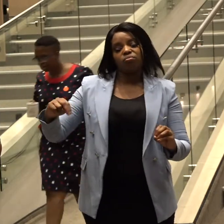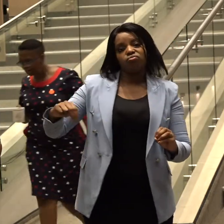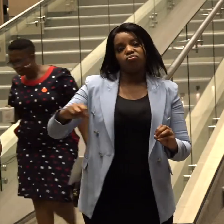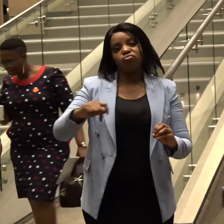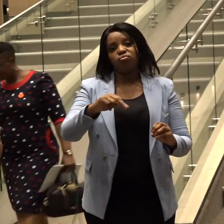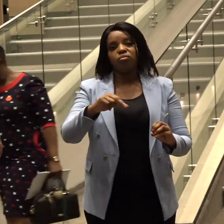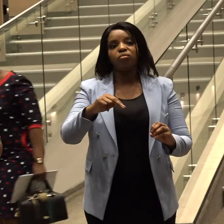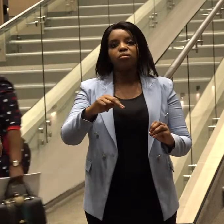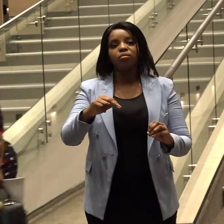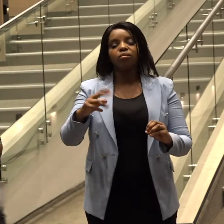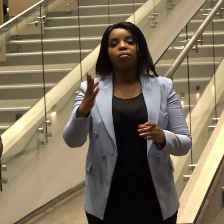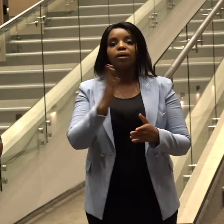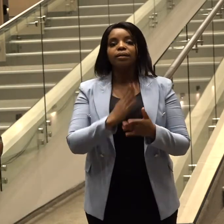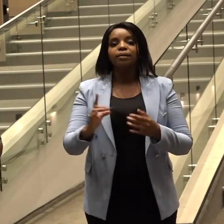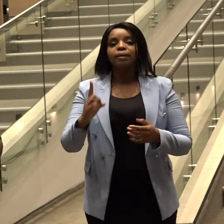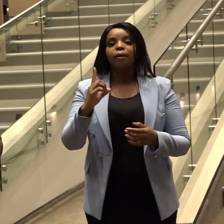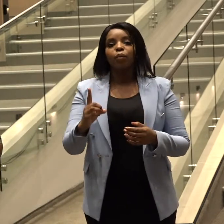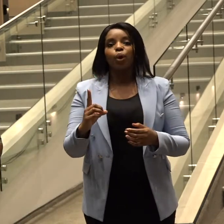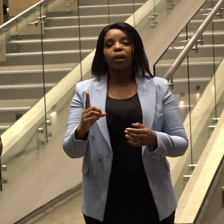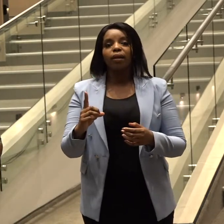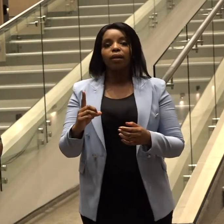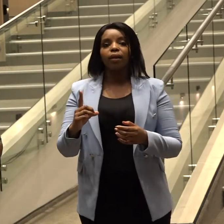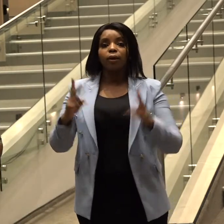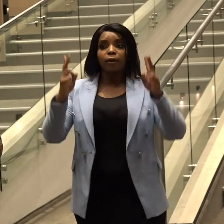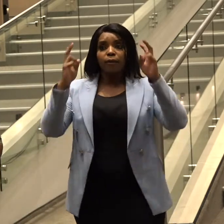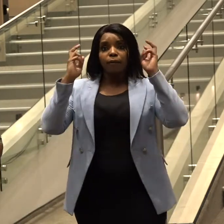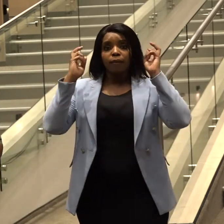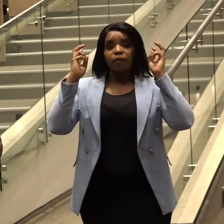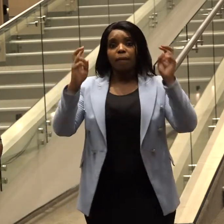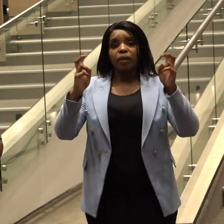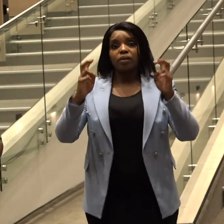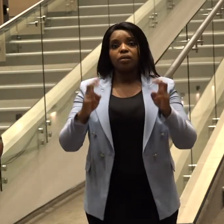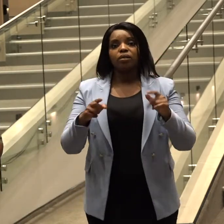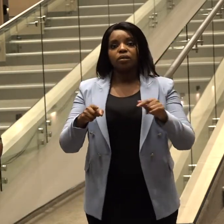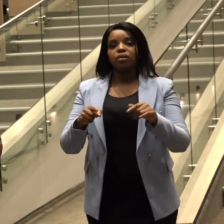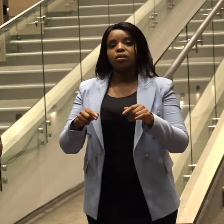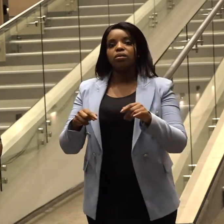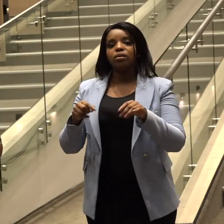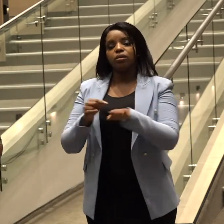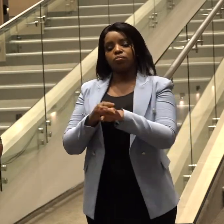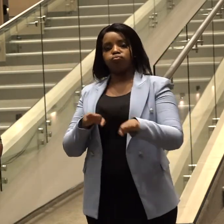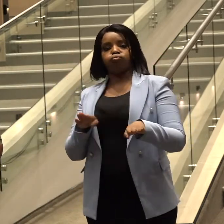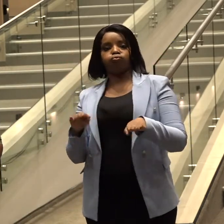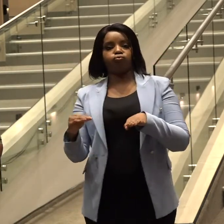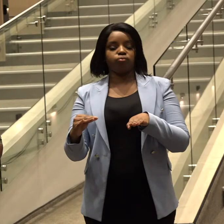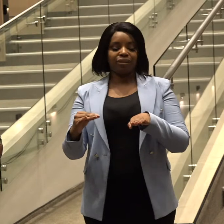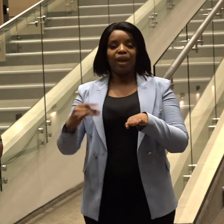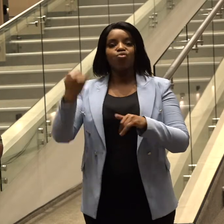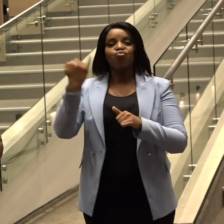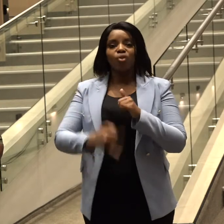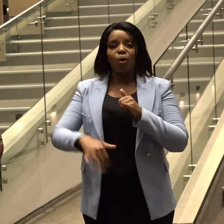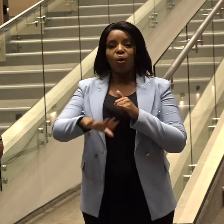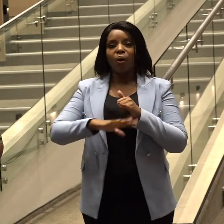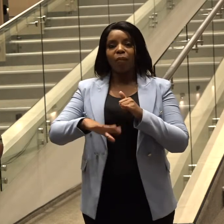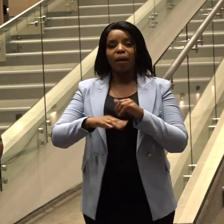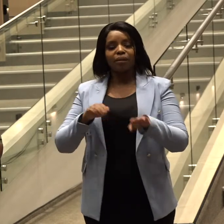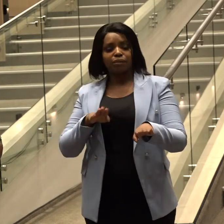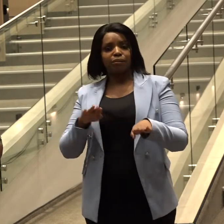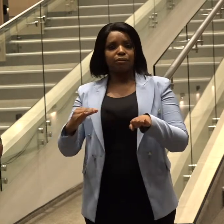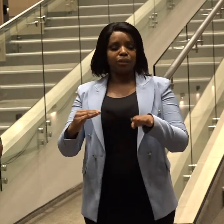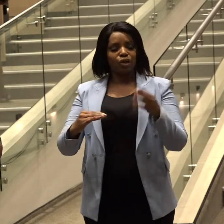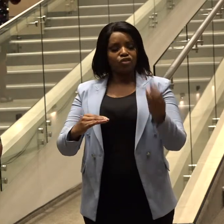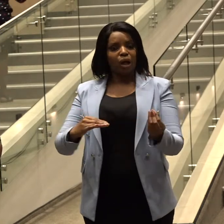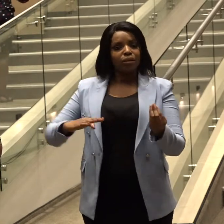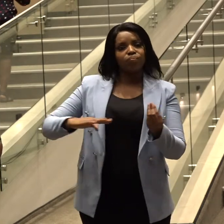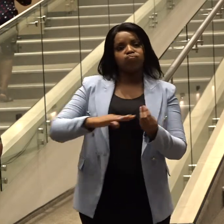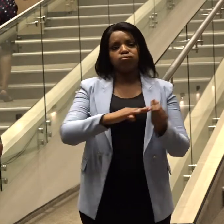therefore hit by a a bus that was overturning in a wrong spot and a child was